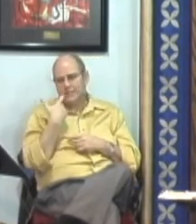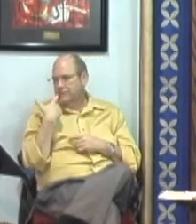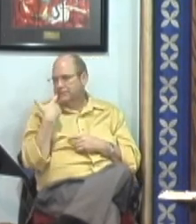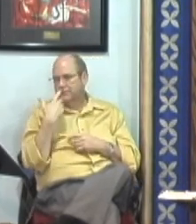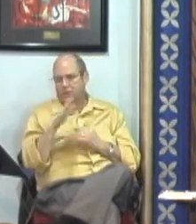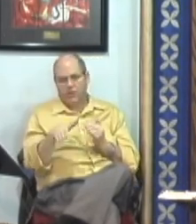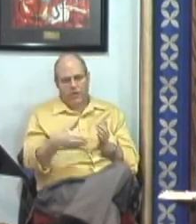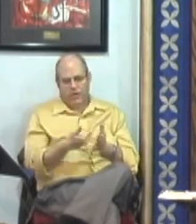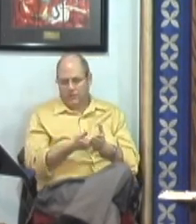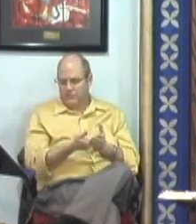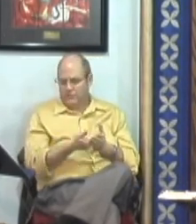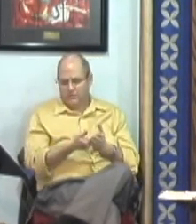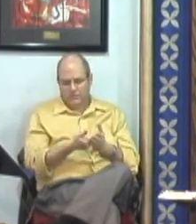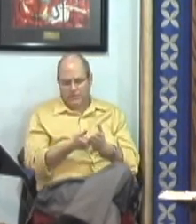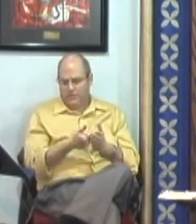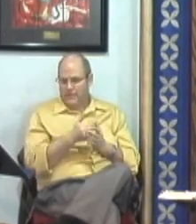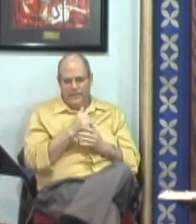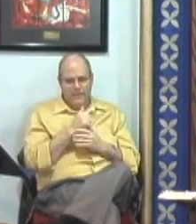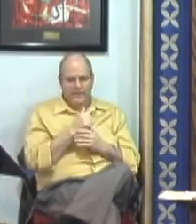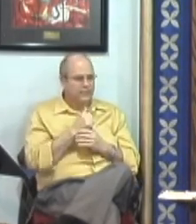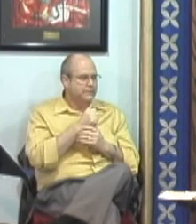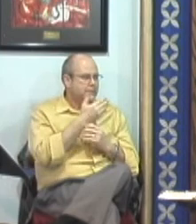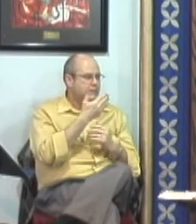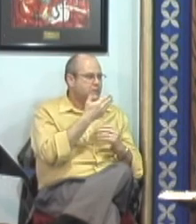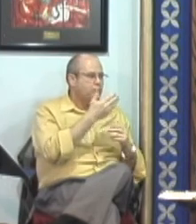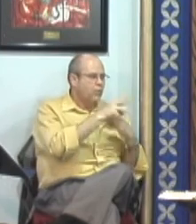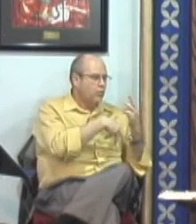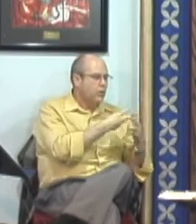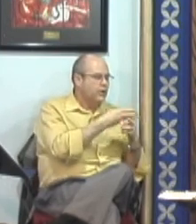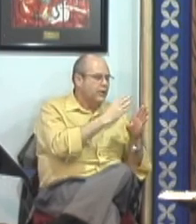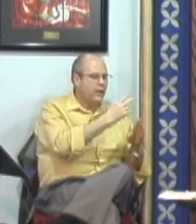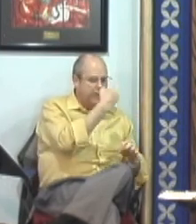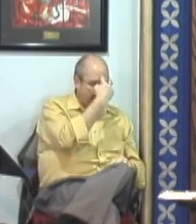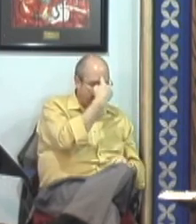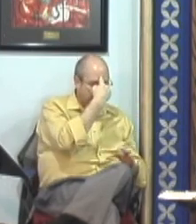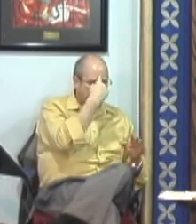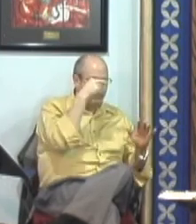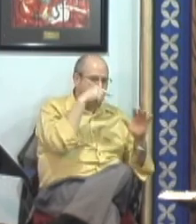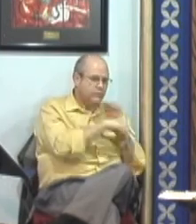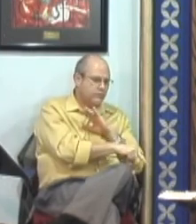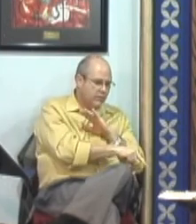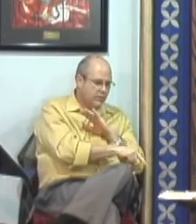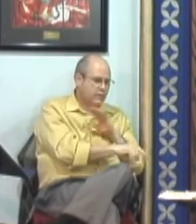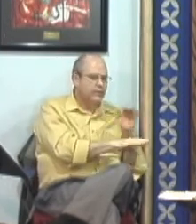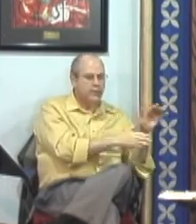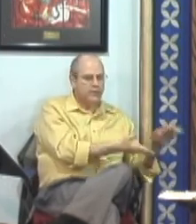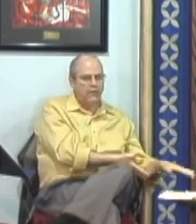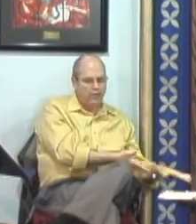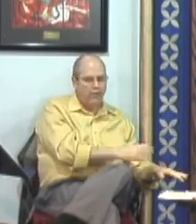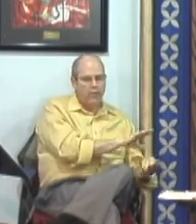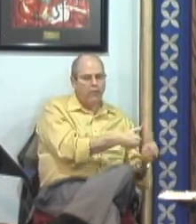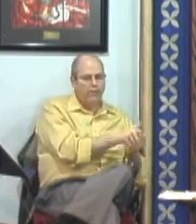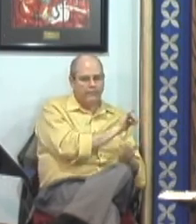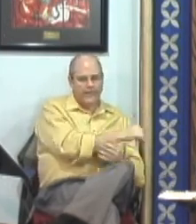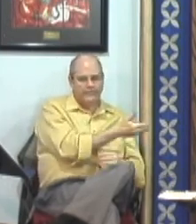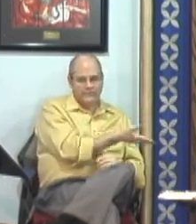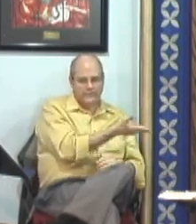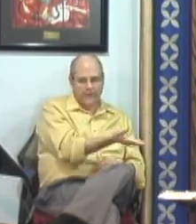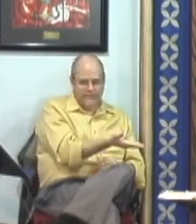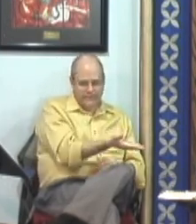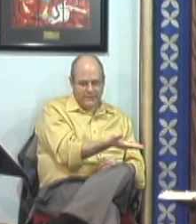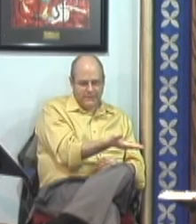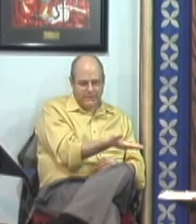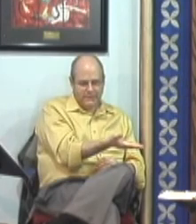right? Those are ungodly ways of thinking. So we wanna crucify, we wanna put to death all that stuff,